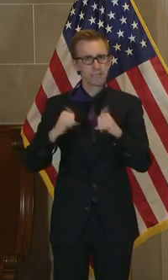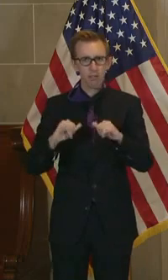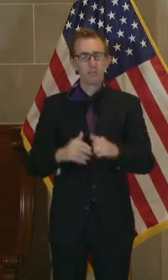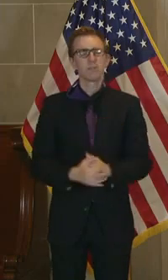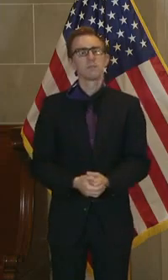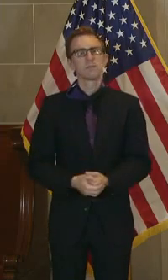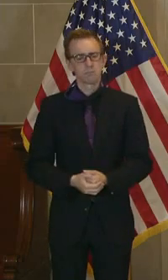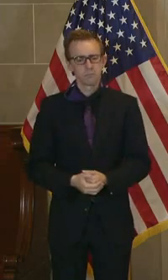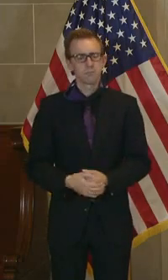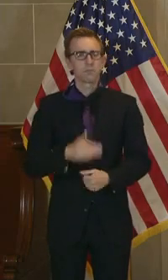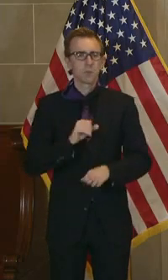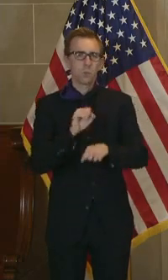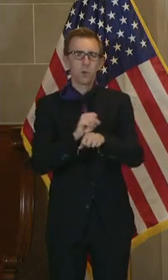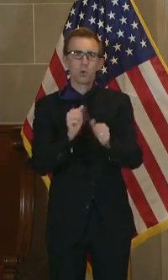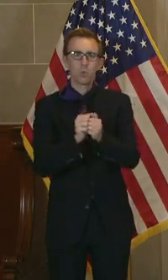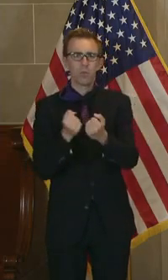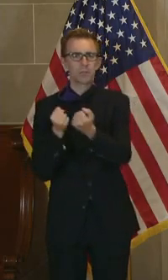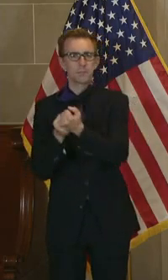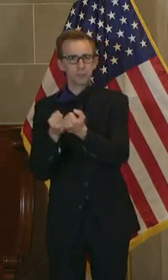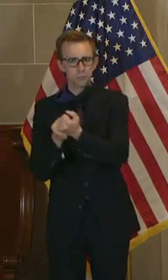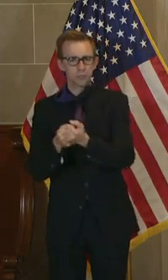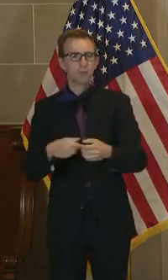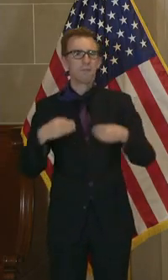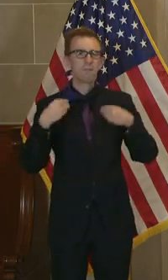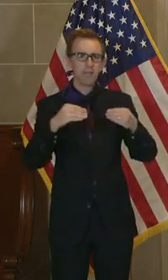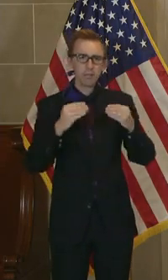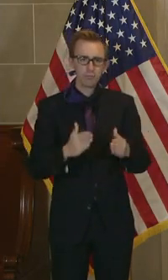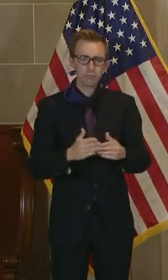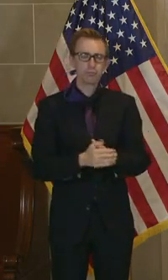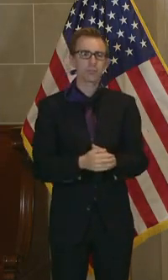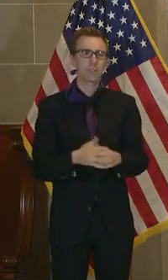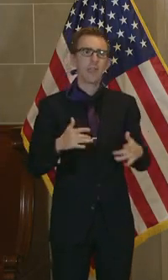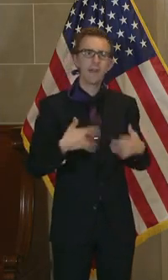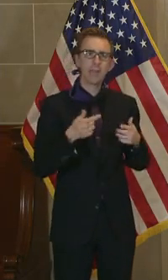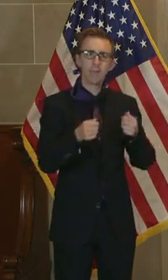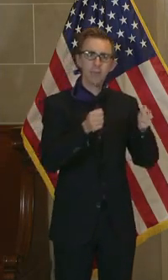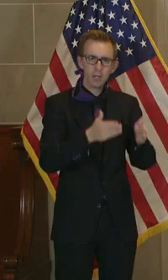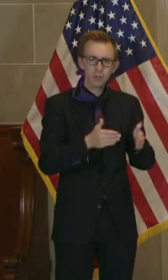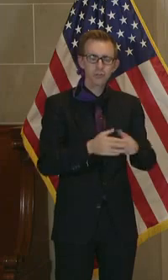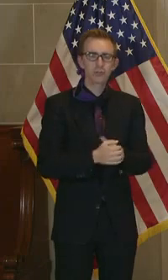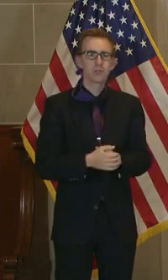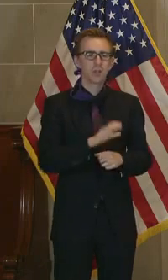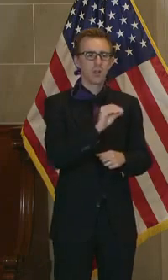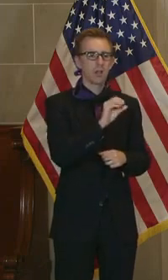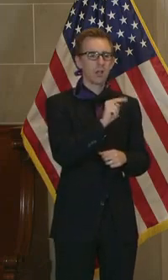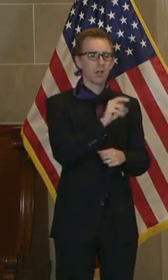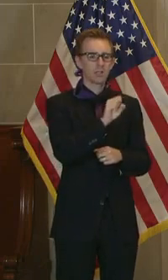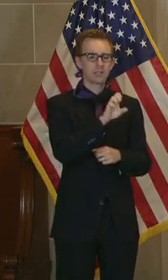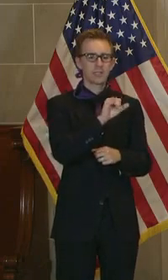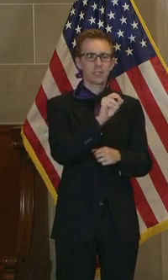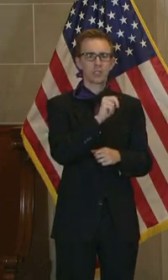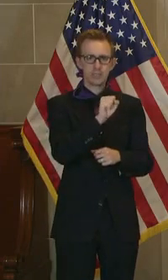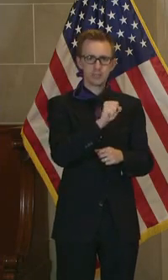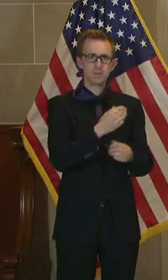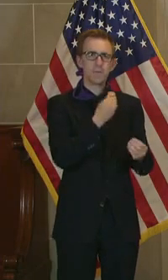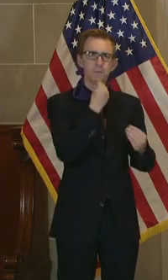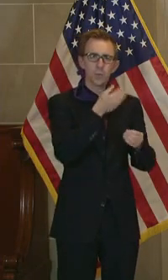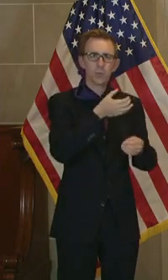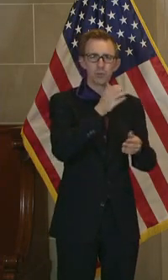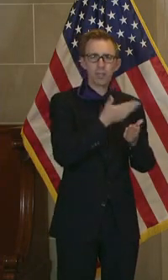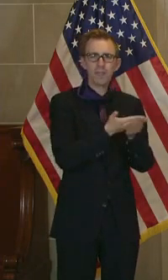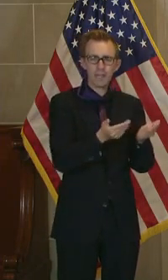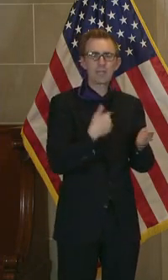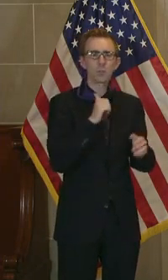will continue to work with our sponsors, our vendors, our event managers, and our concessionaires to find a plan that works for each of their